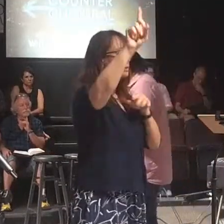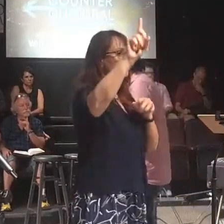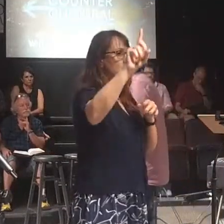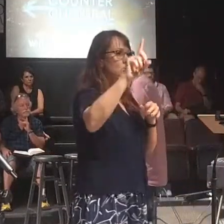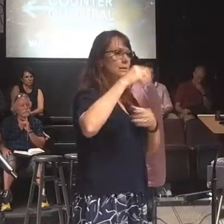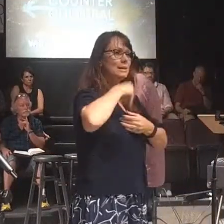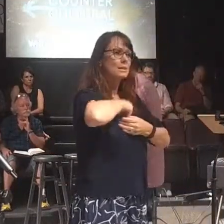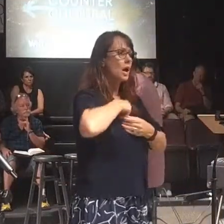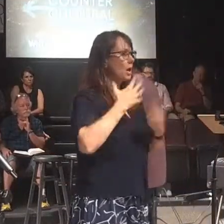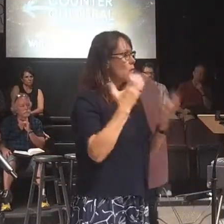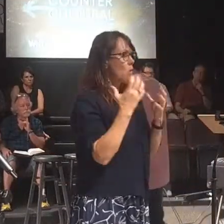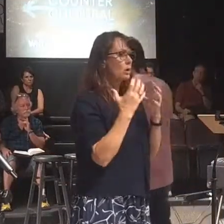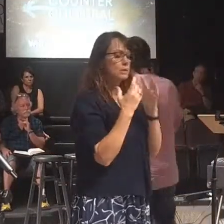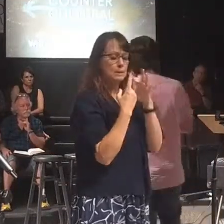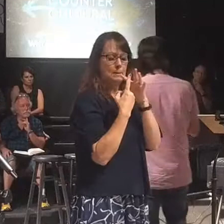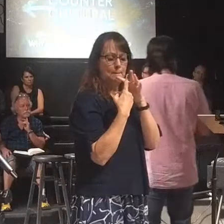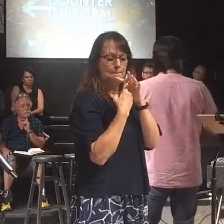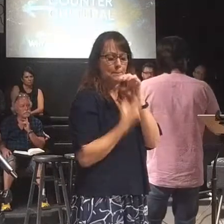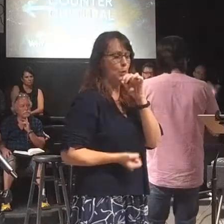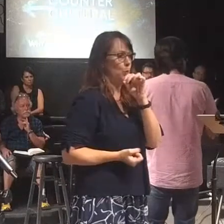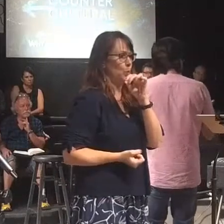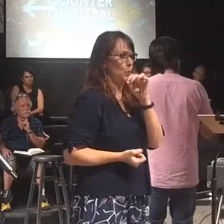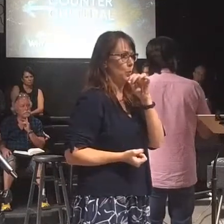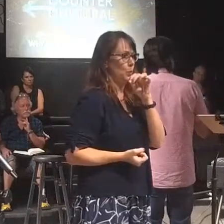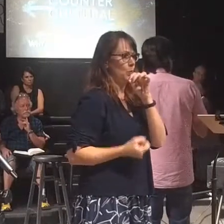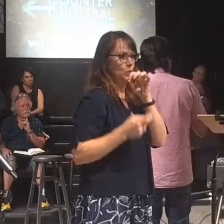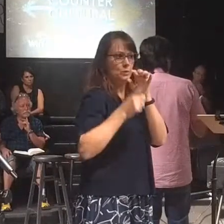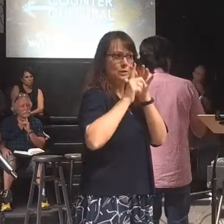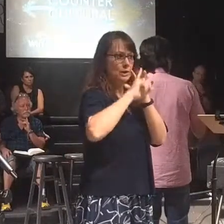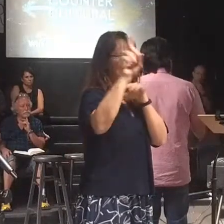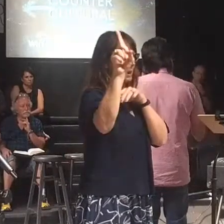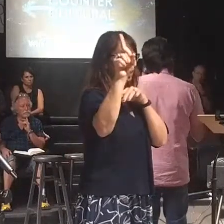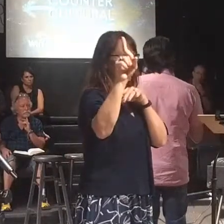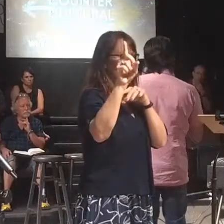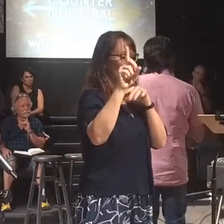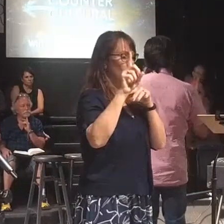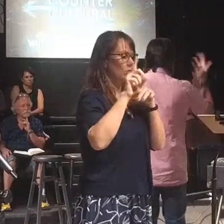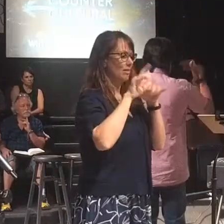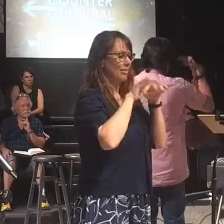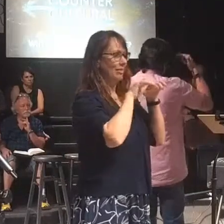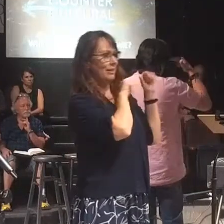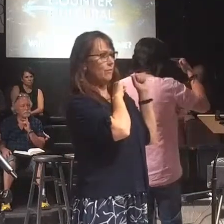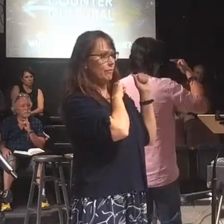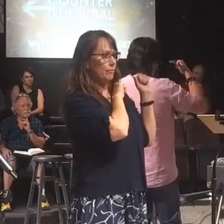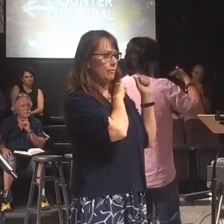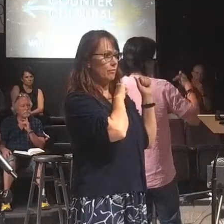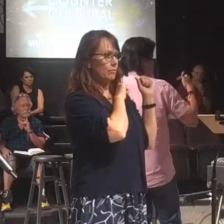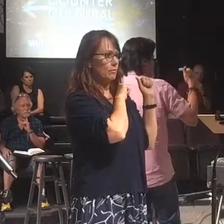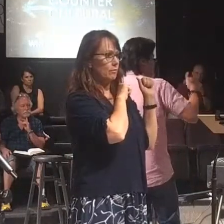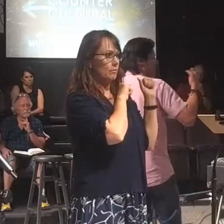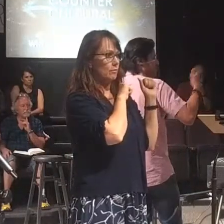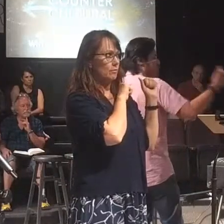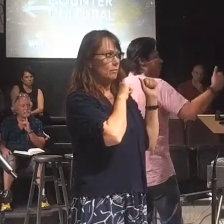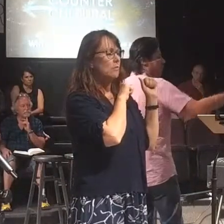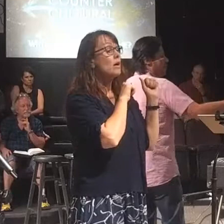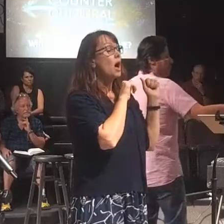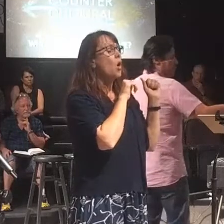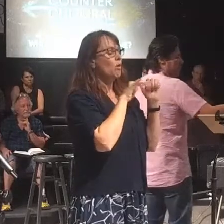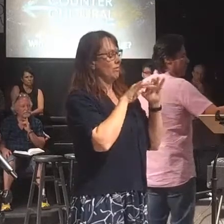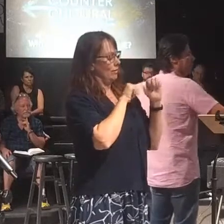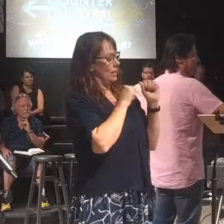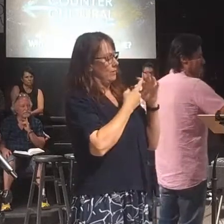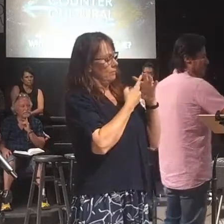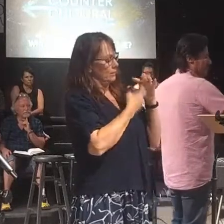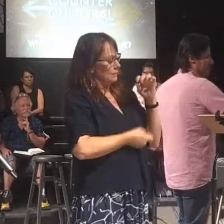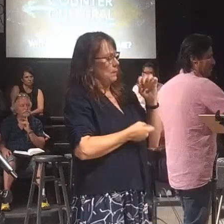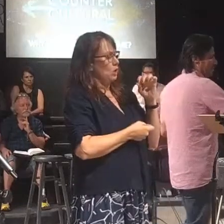This itch to, you know, change scenery, somehow tricking my mind to thinking this might solve my